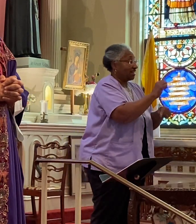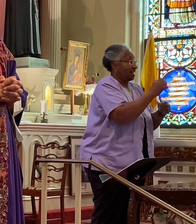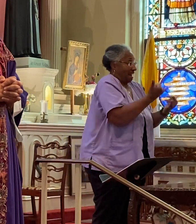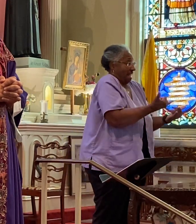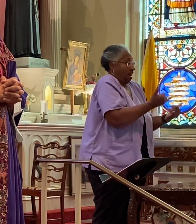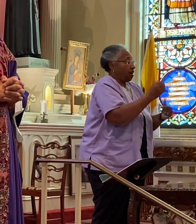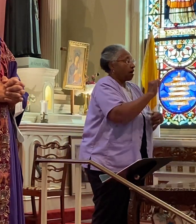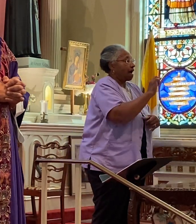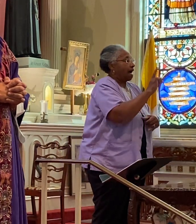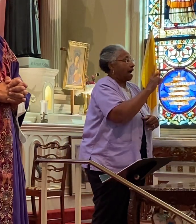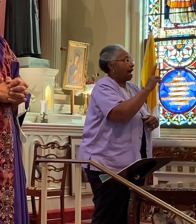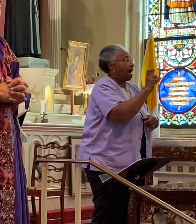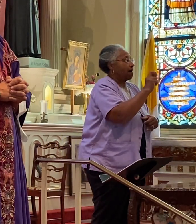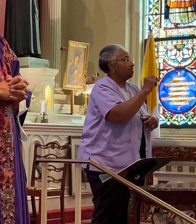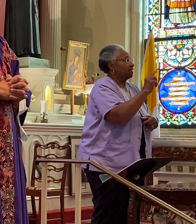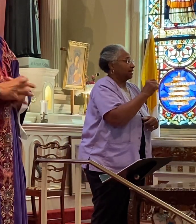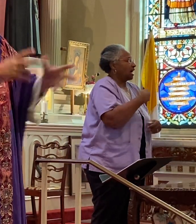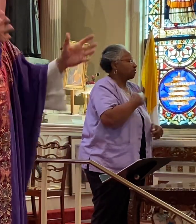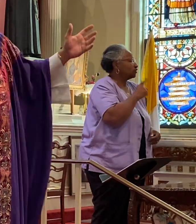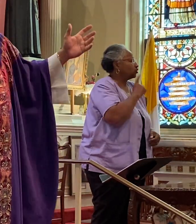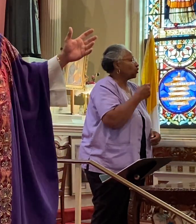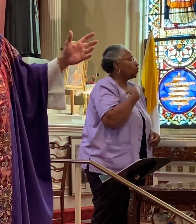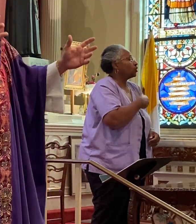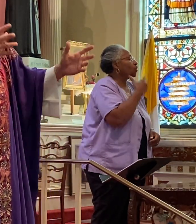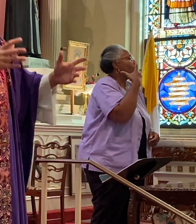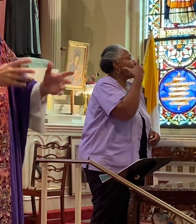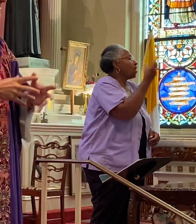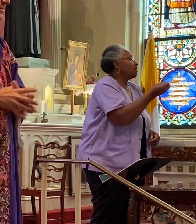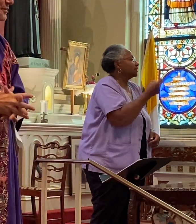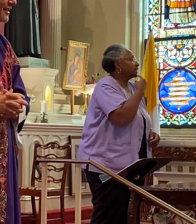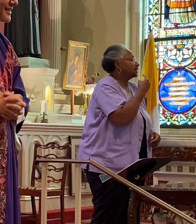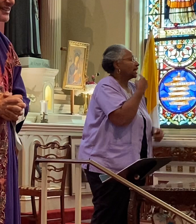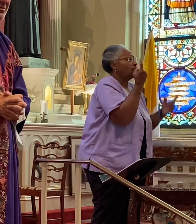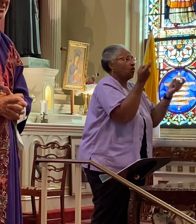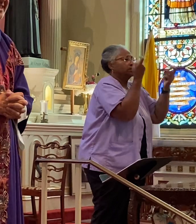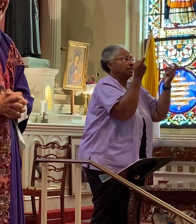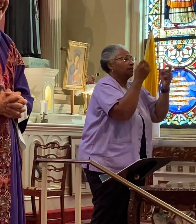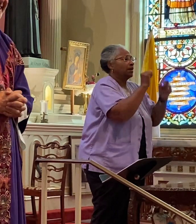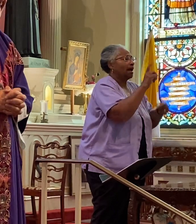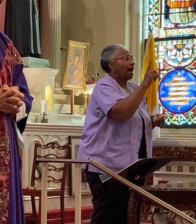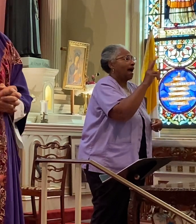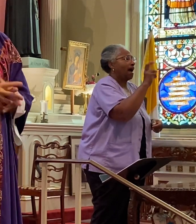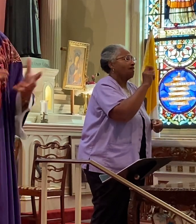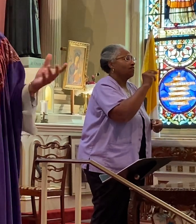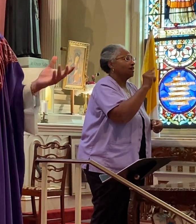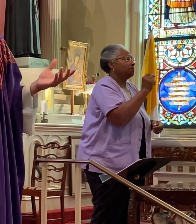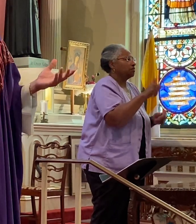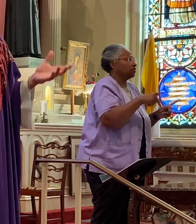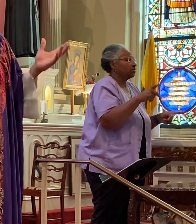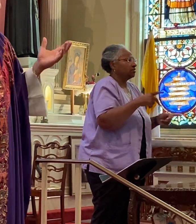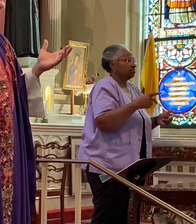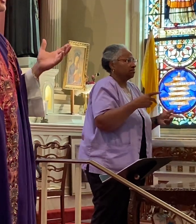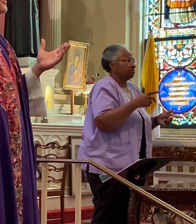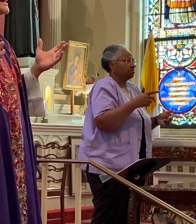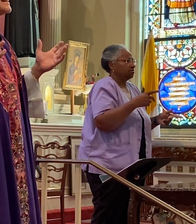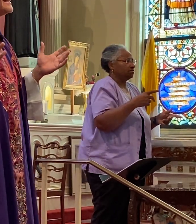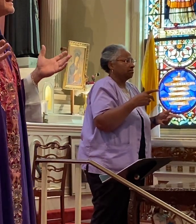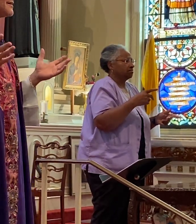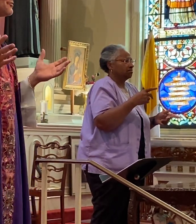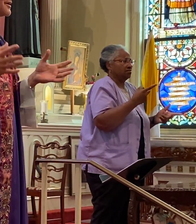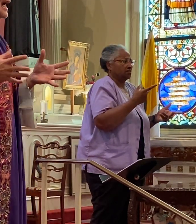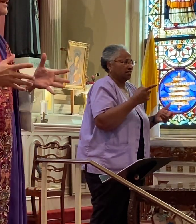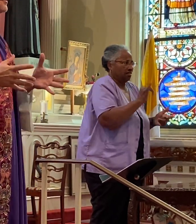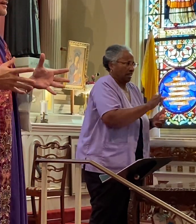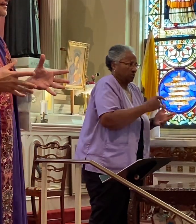even if you go outside and you say, "We're celebrating Advent," people are going to say, "What's that?" They don't know. They have no